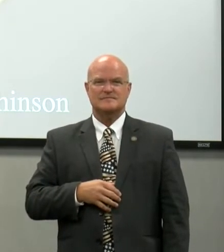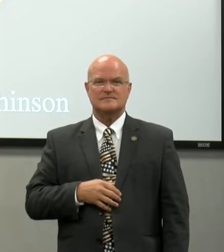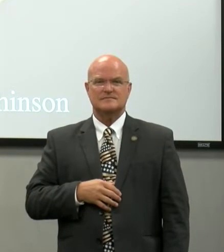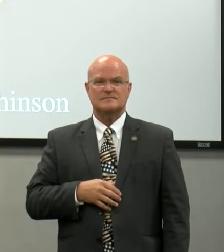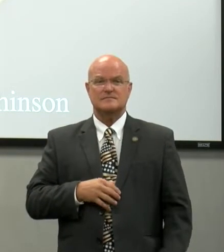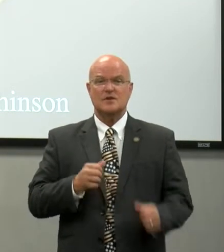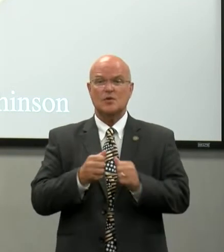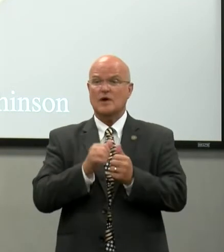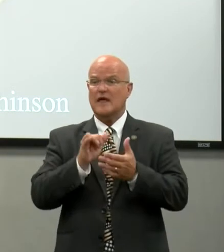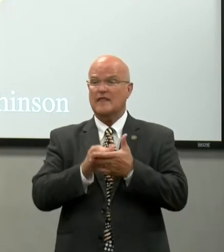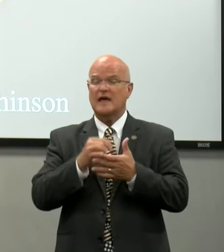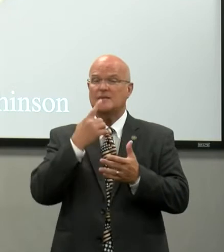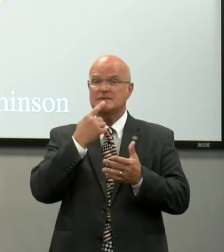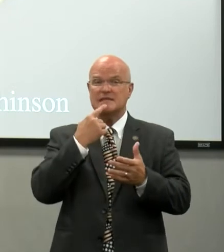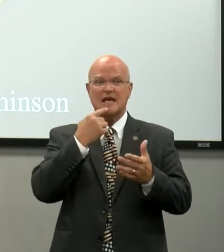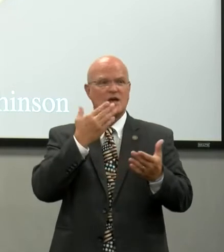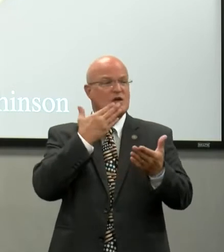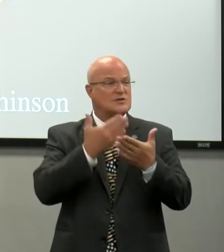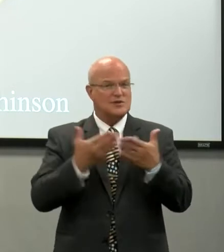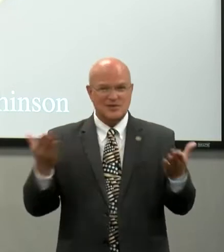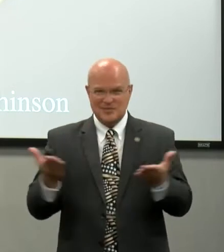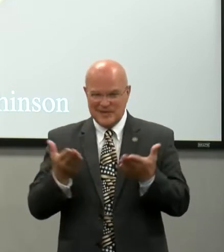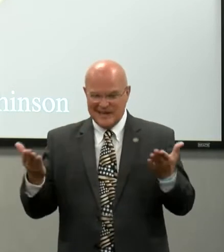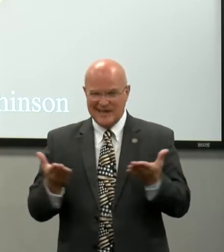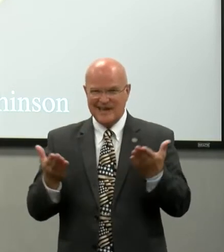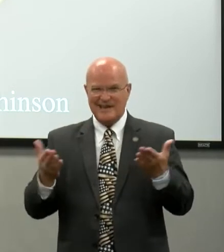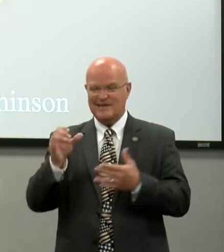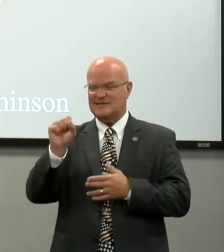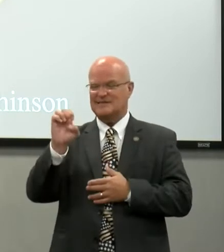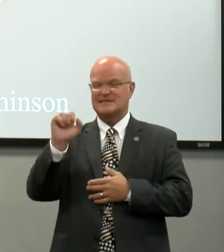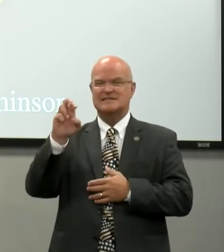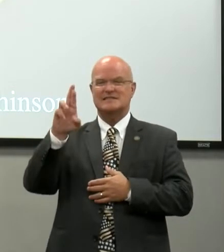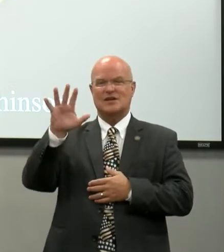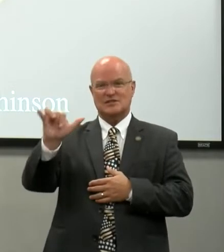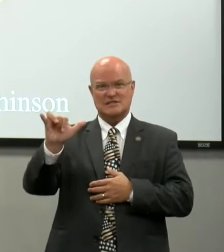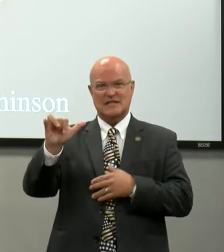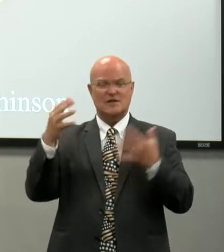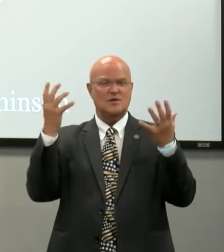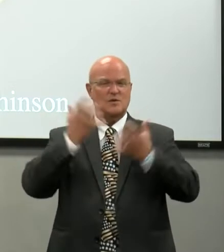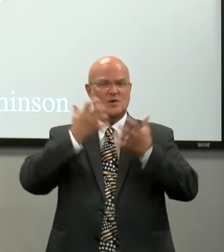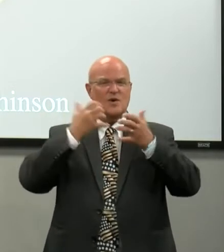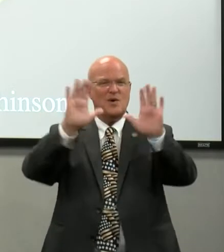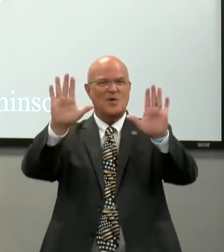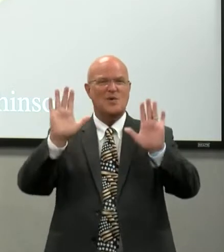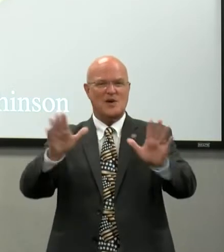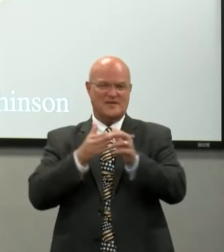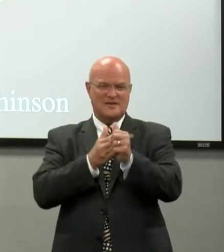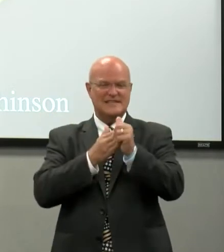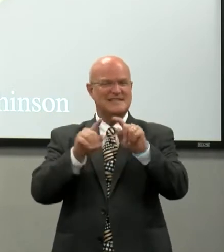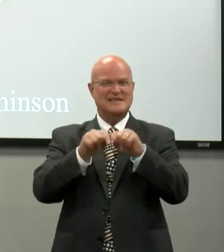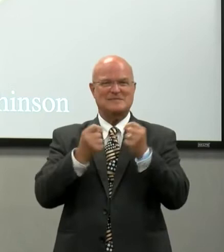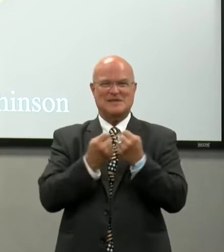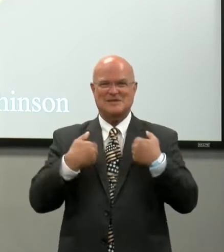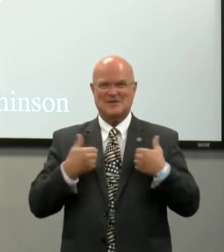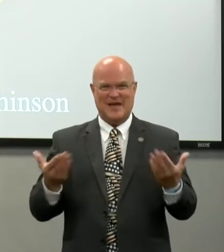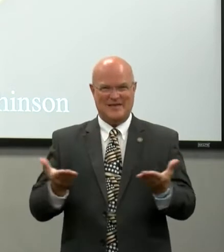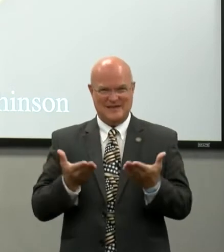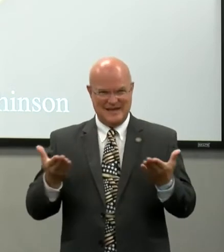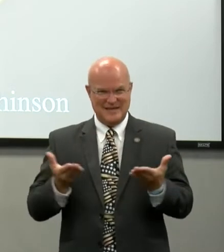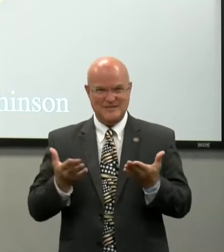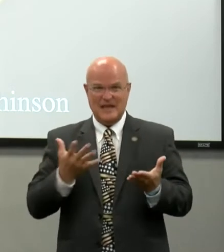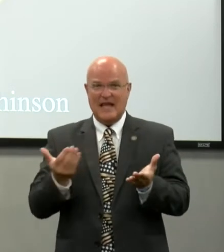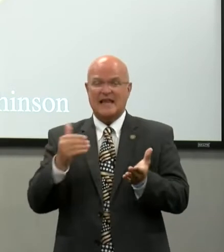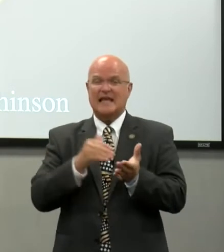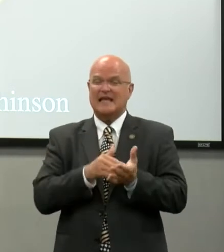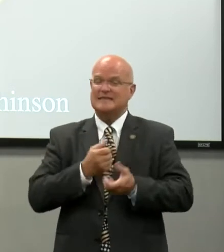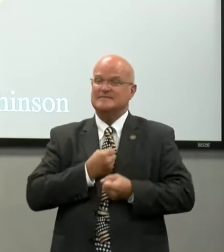that. With that, let me say it's great to be here in Searcy. What a wonderful leadership team you have here. And